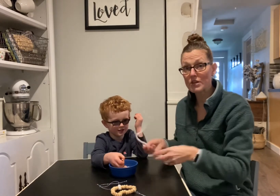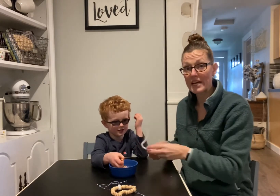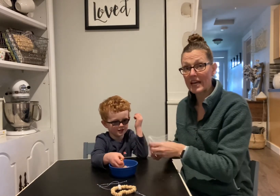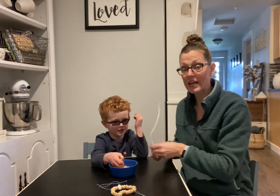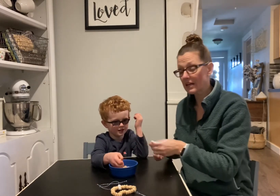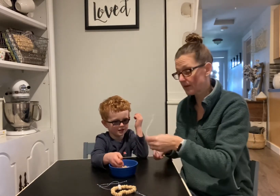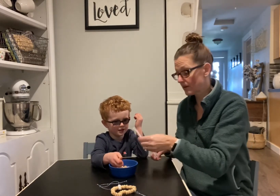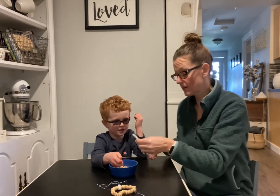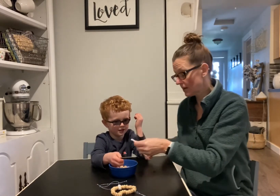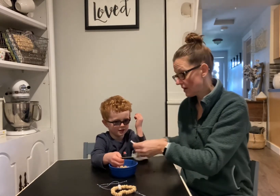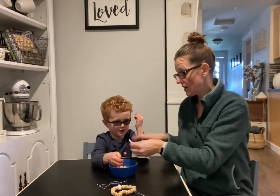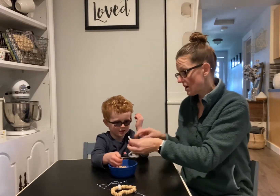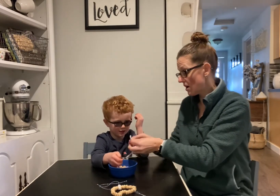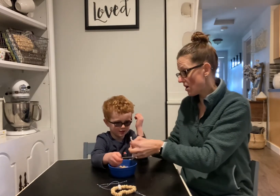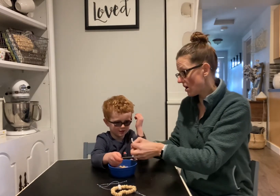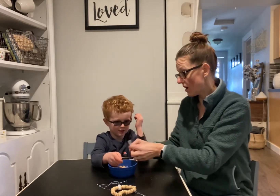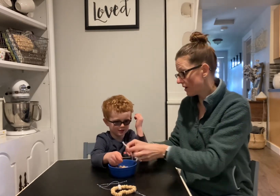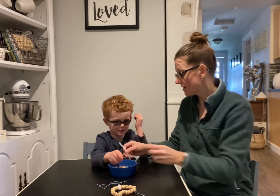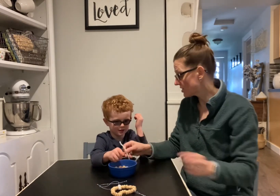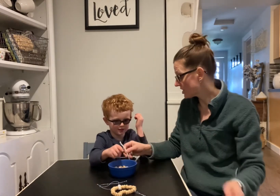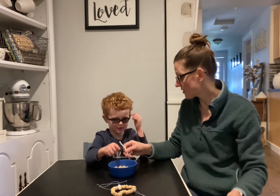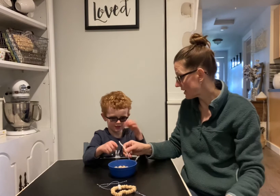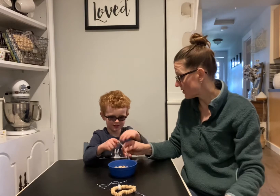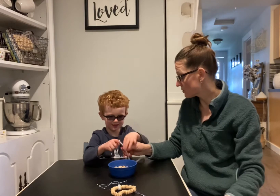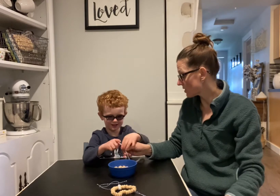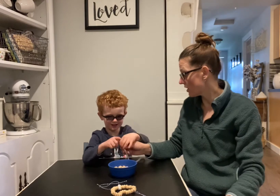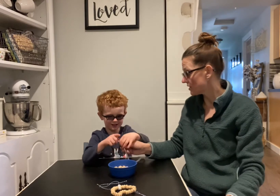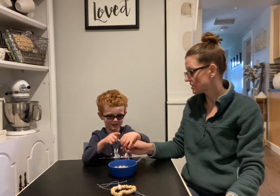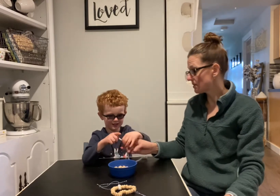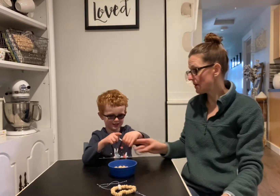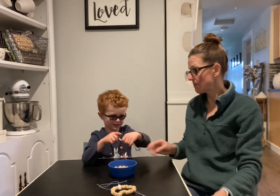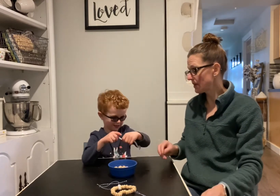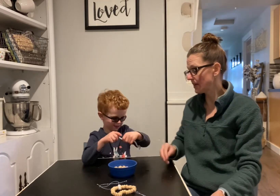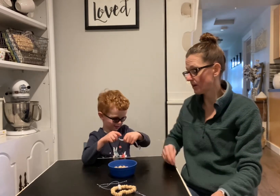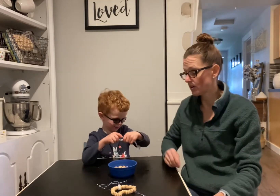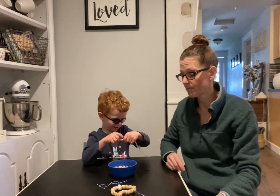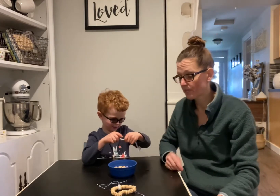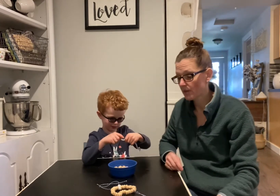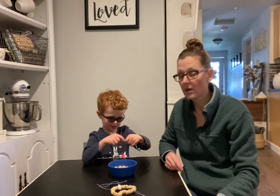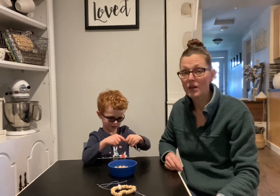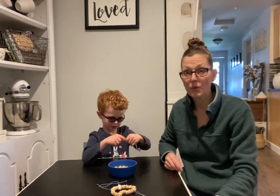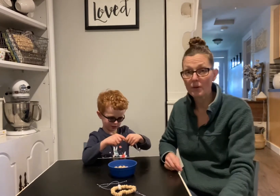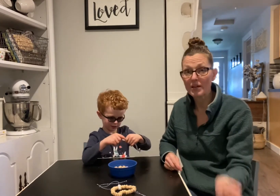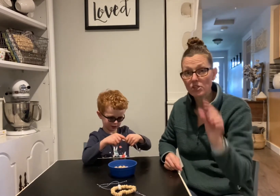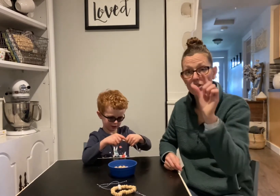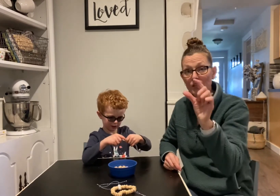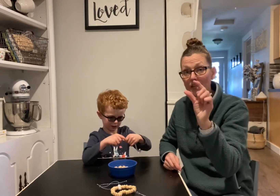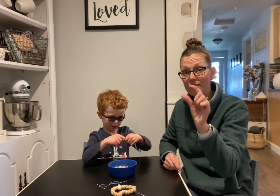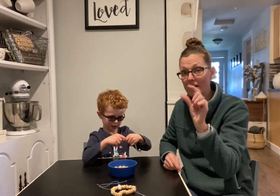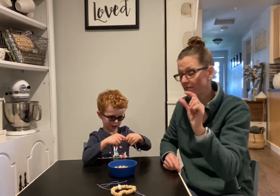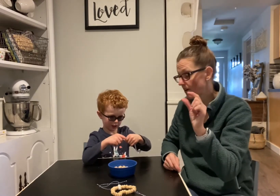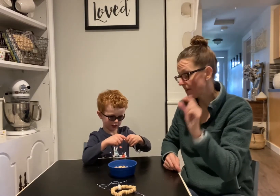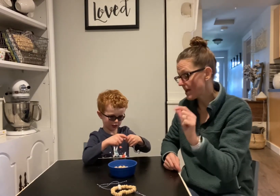string on Cheerios onto the pipe cleaner. You want to make sure you leave enough on the